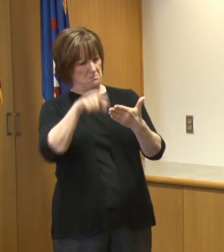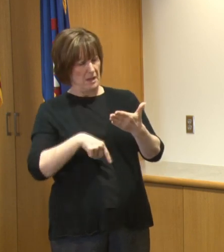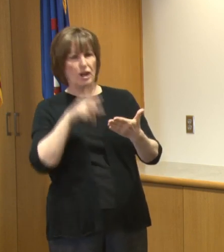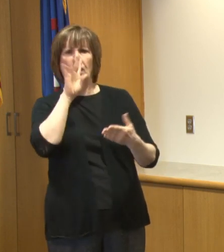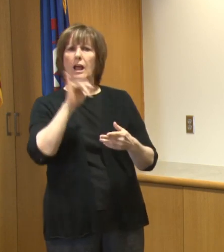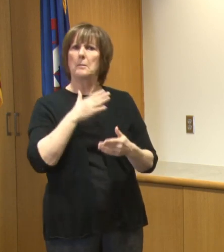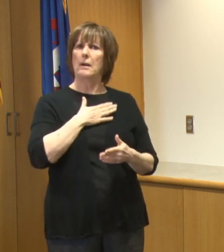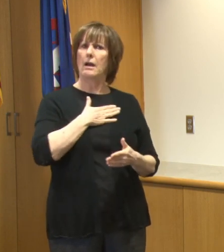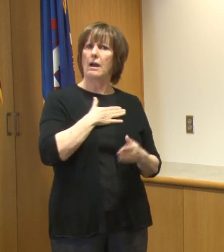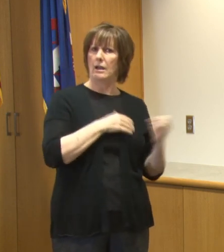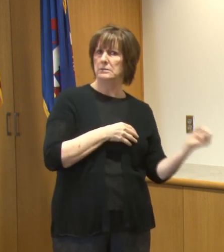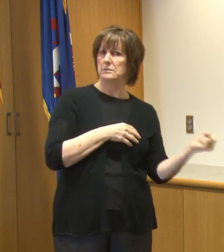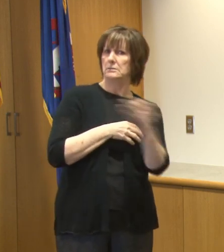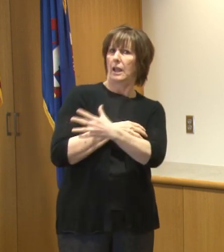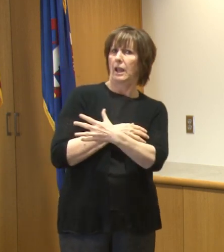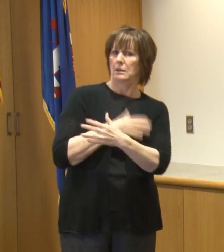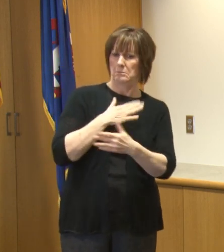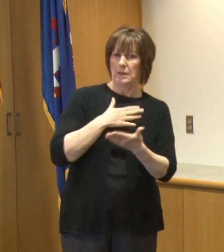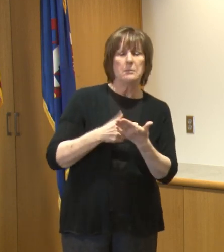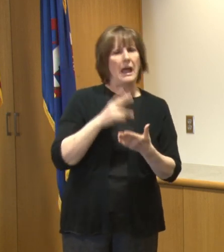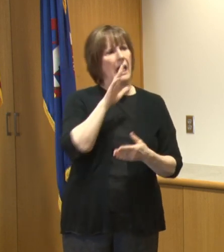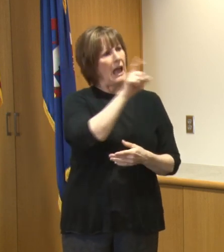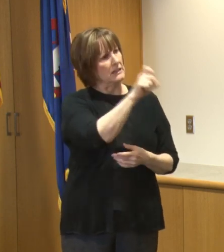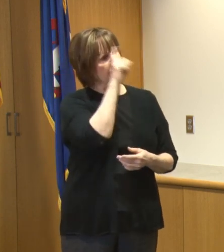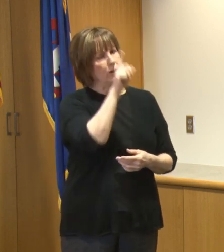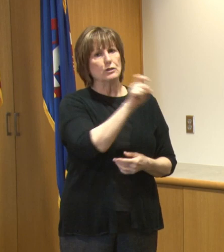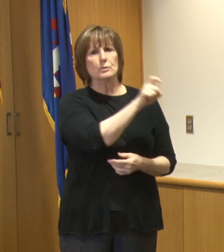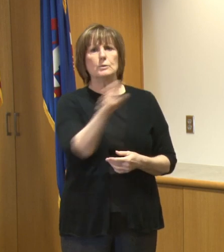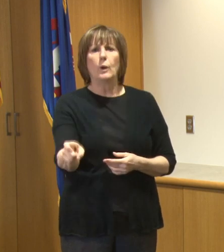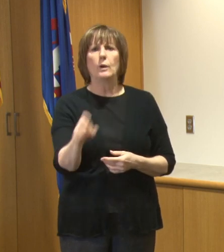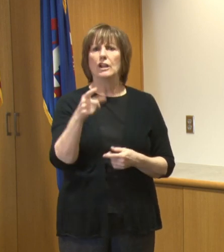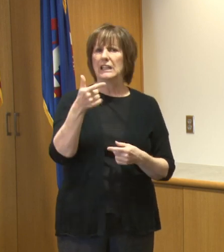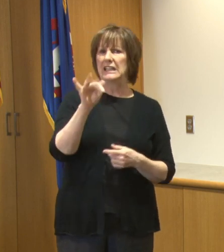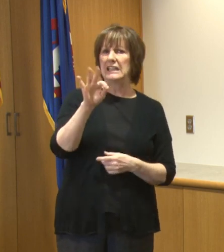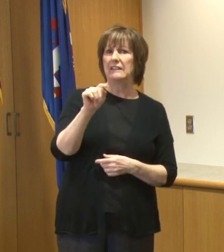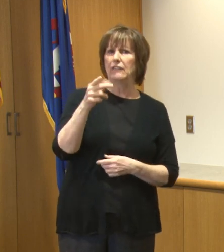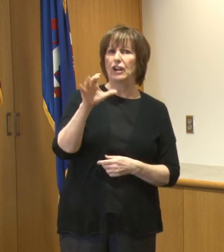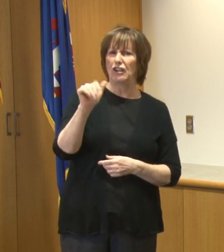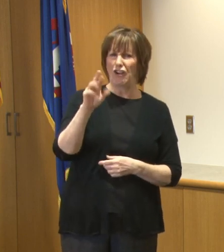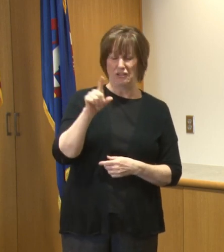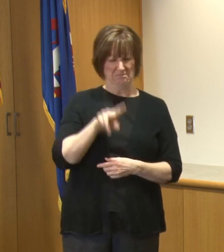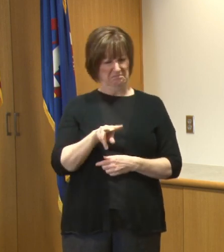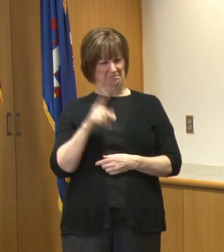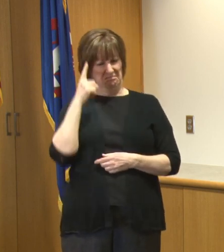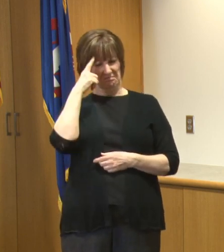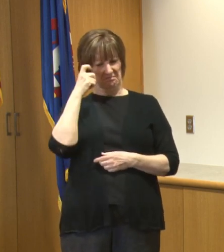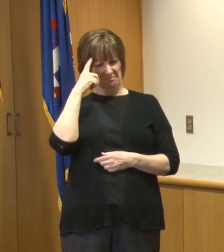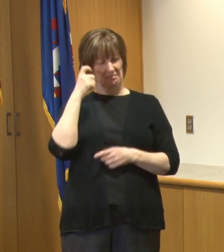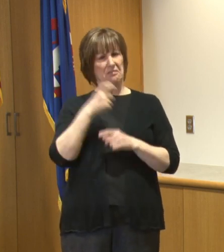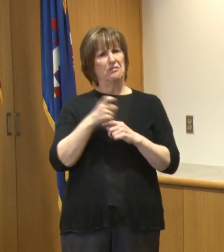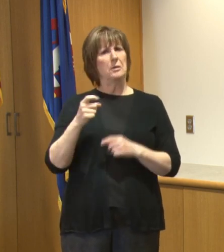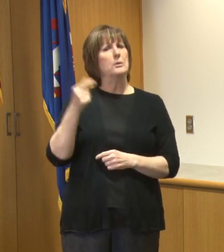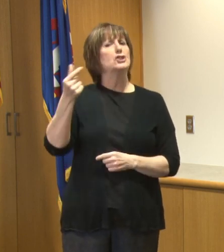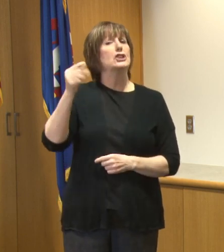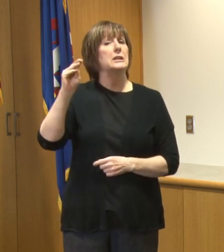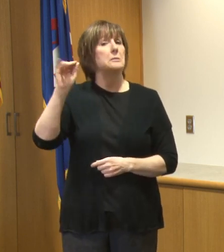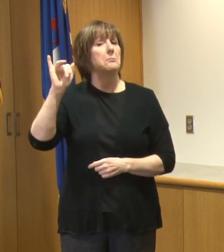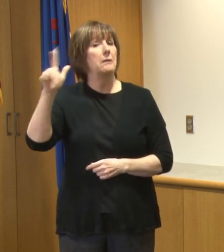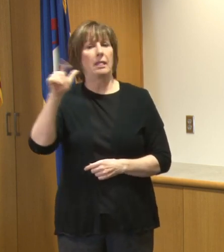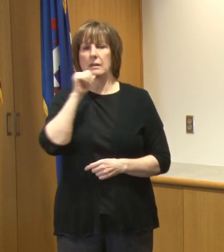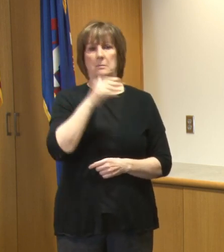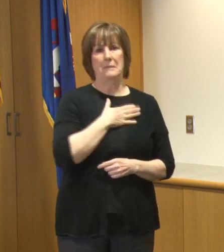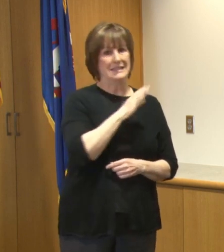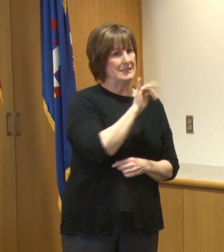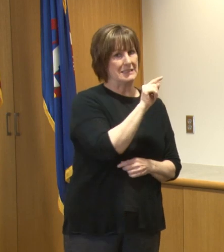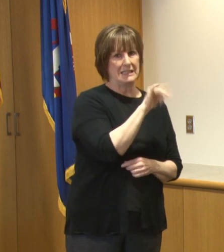me. It was asking for donations for gift cards, and he thought it looked suspicious because it was from a Gmail account rather than my city